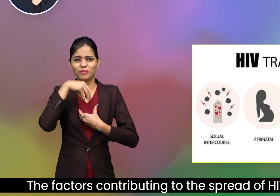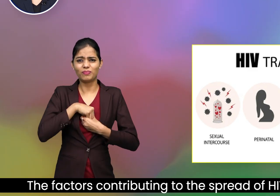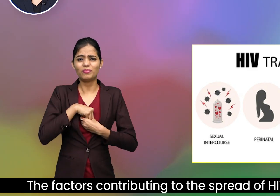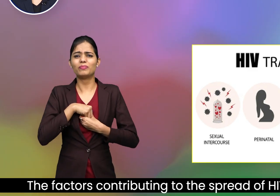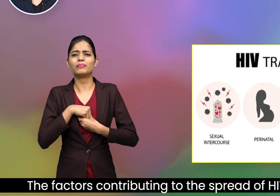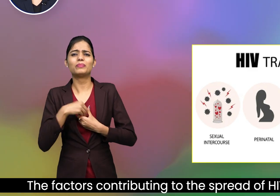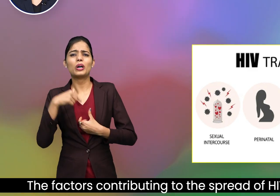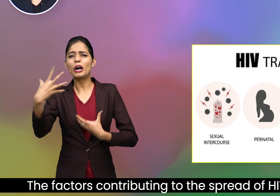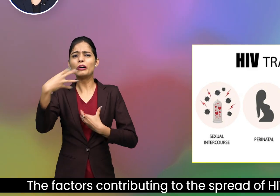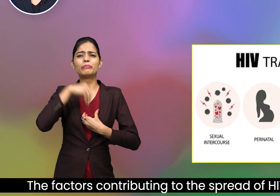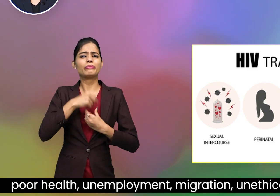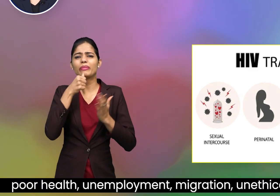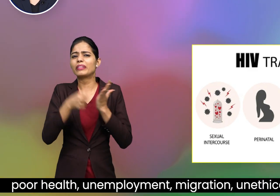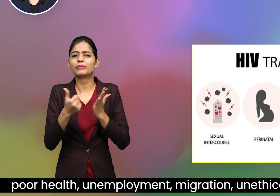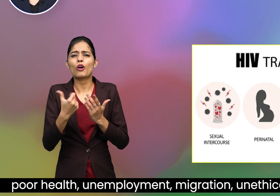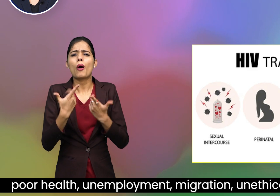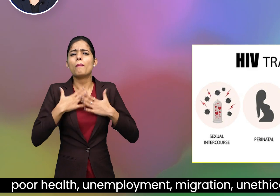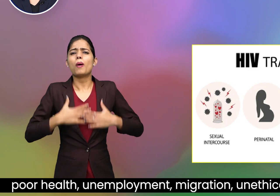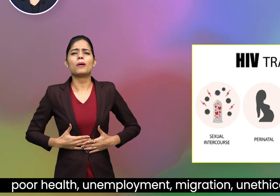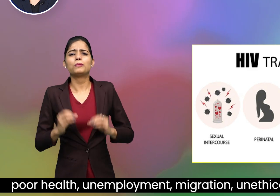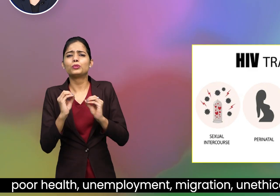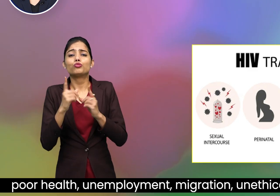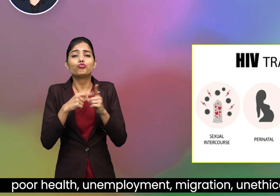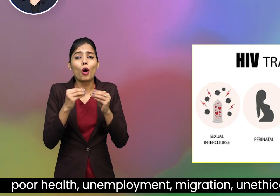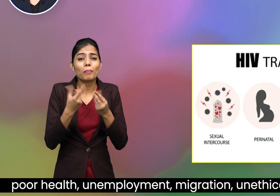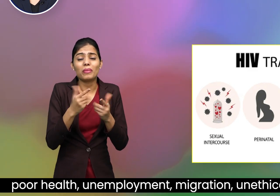include illiteracy, poor health,